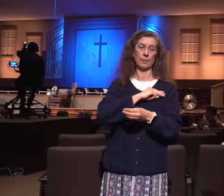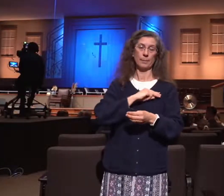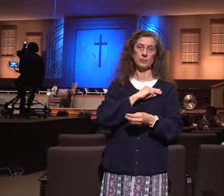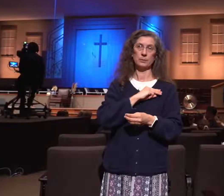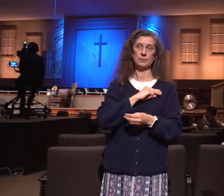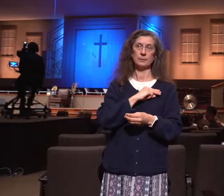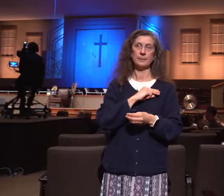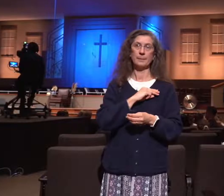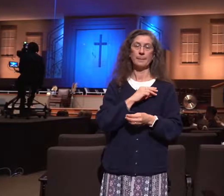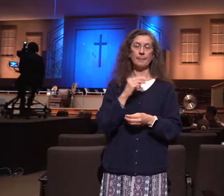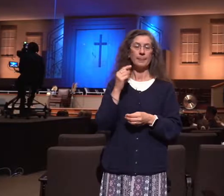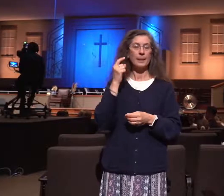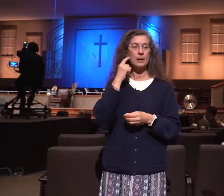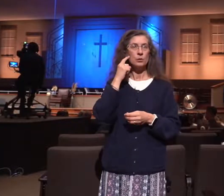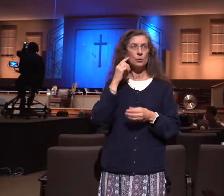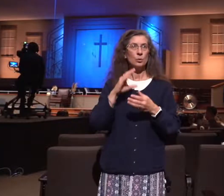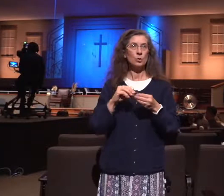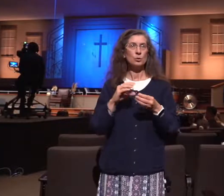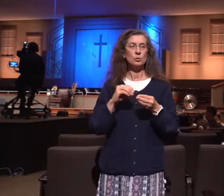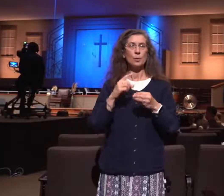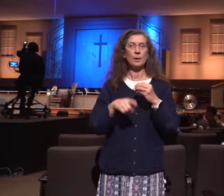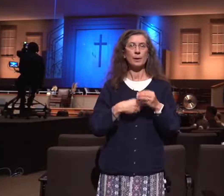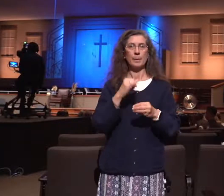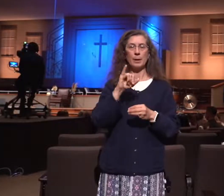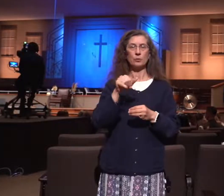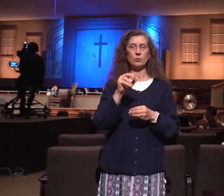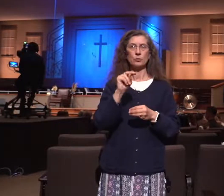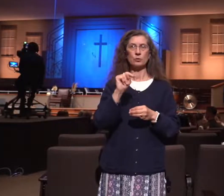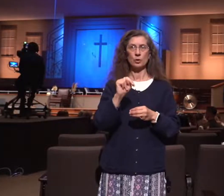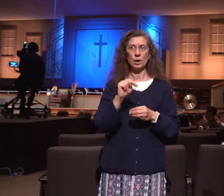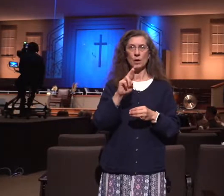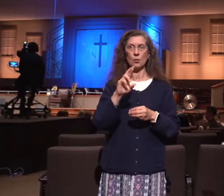Amen. You've heard the story of John D. Rockefeller, the world's first